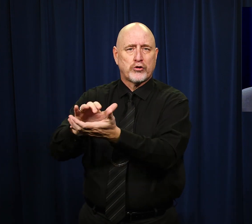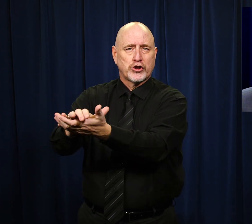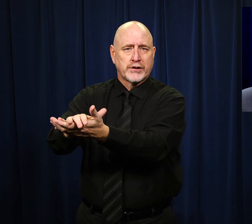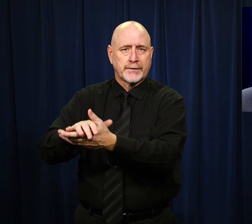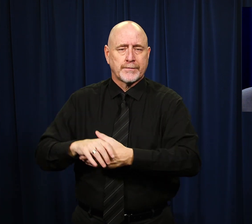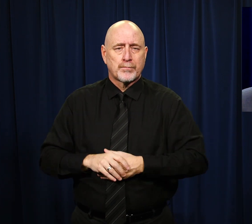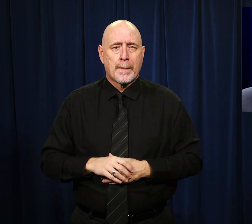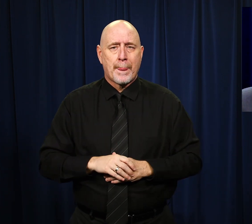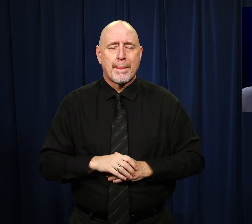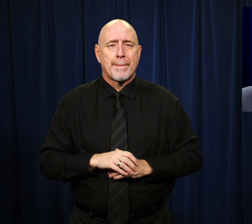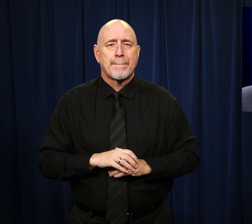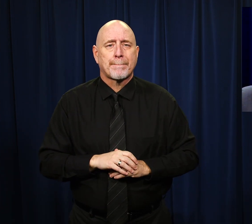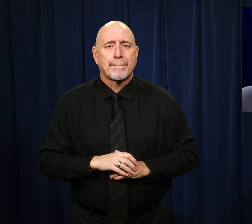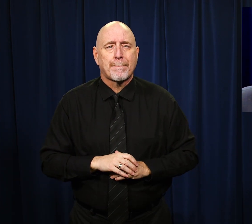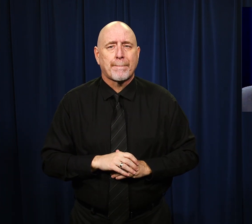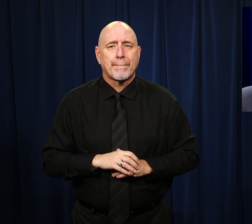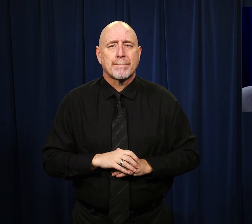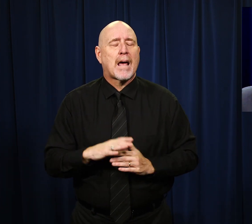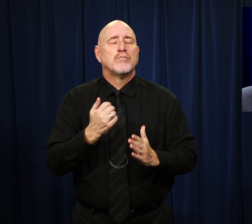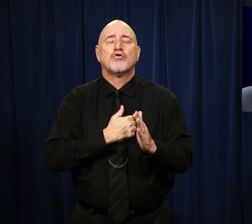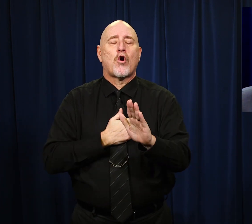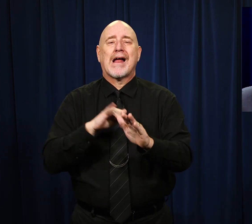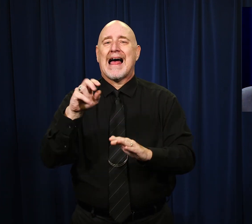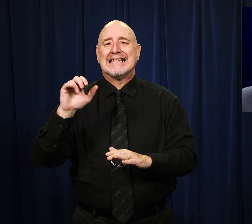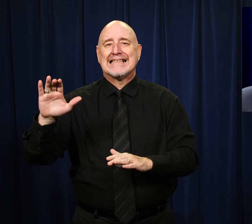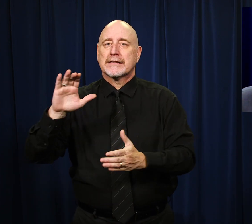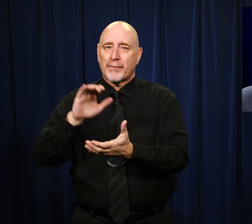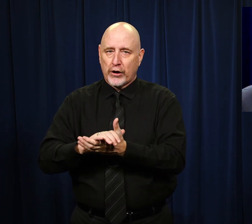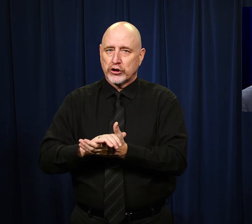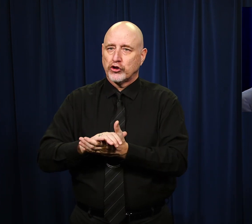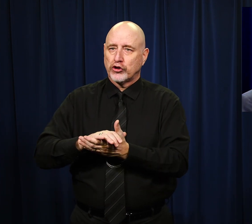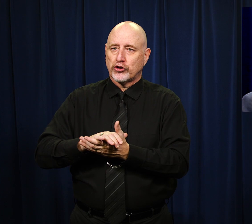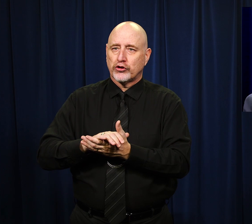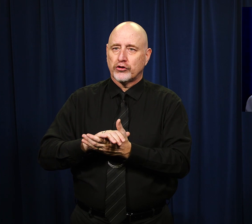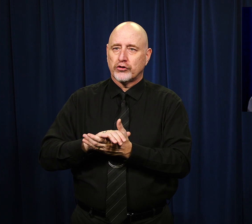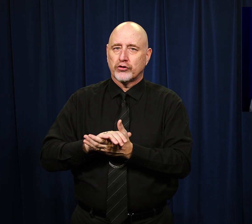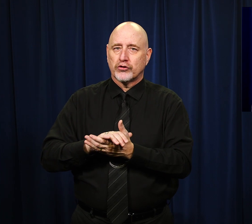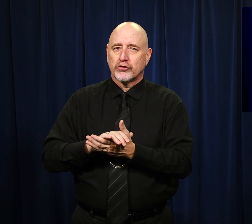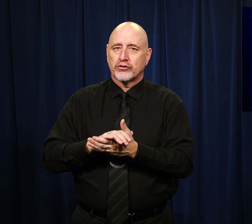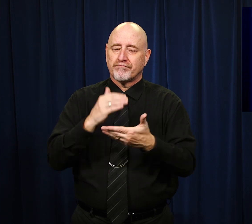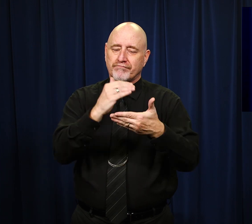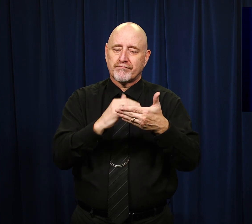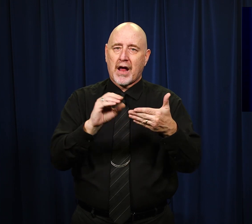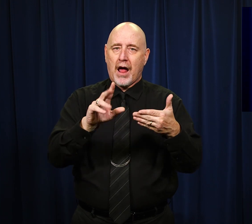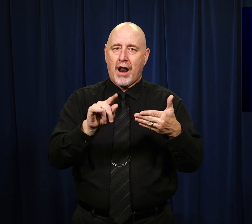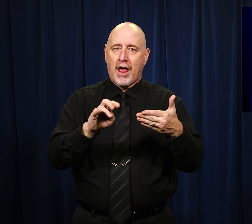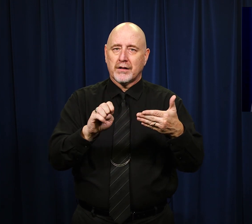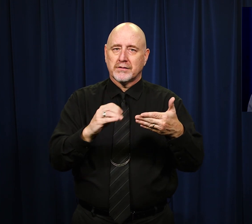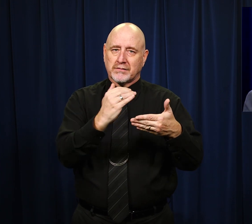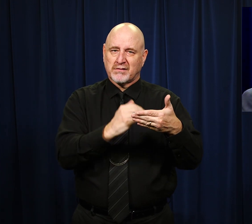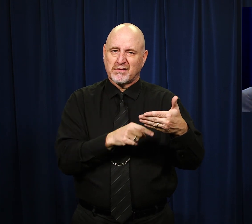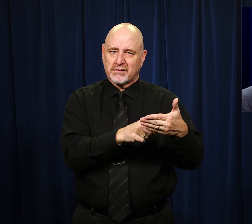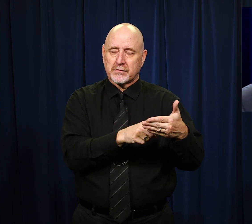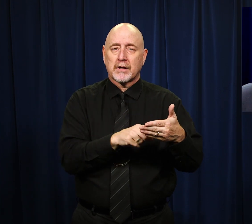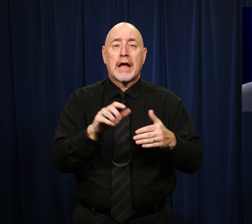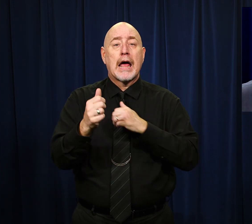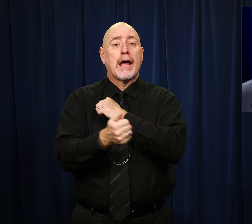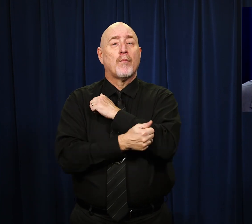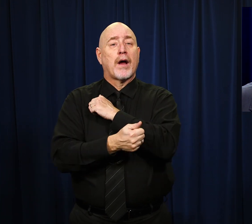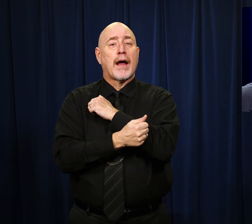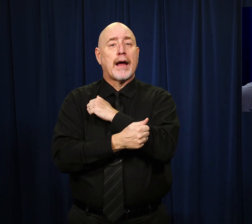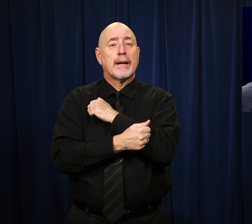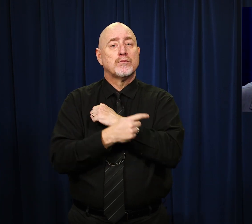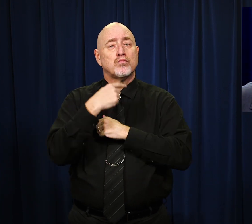marriages. Or I'm sorry, Isaac's marriage is where we have it outlined in our outline here.